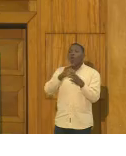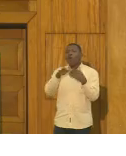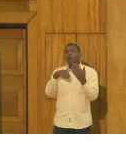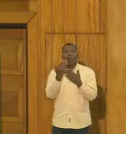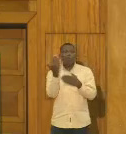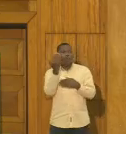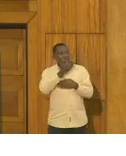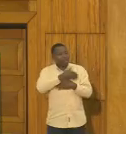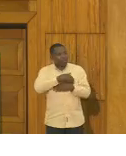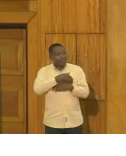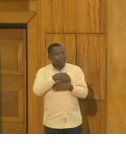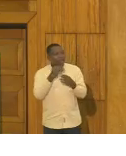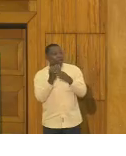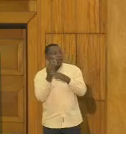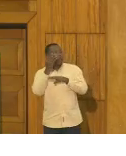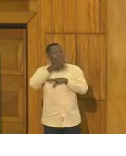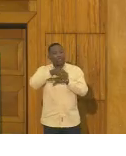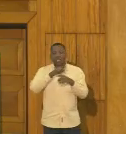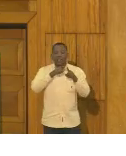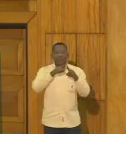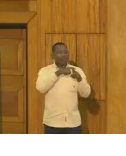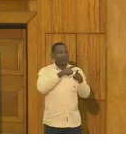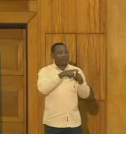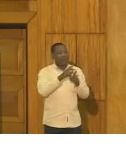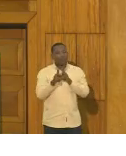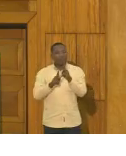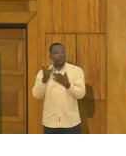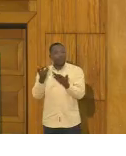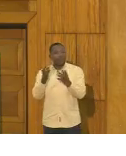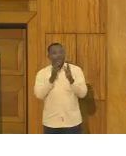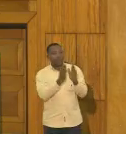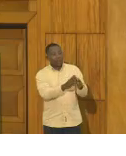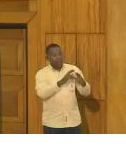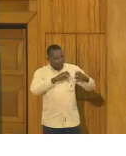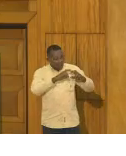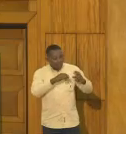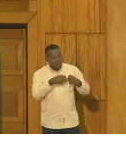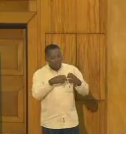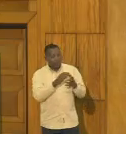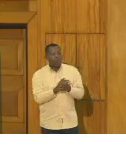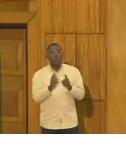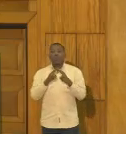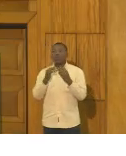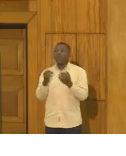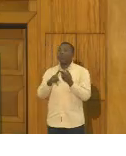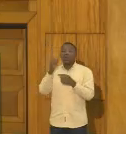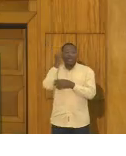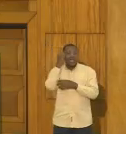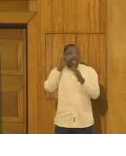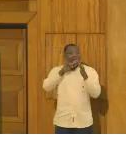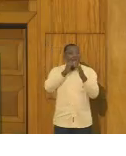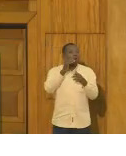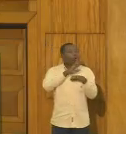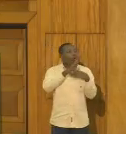across populations, settings, leaving an important research gap. Understanding how these